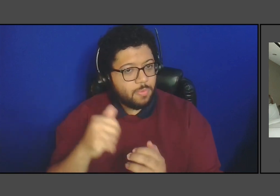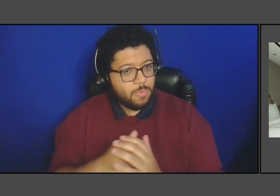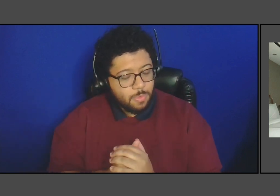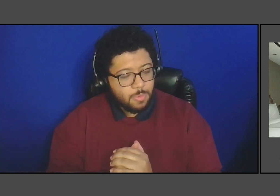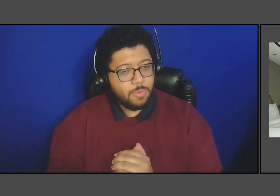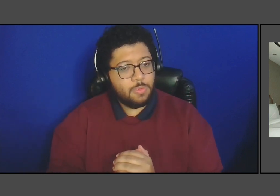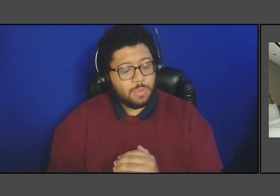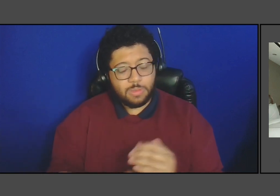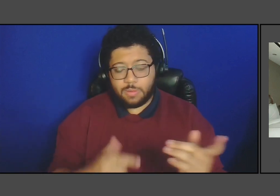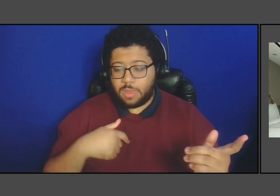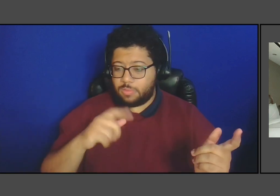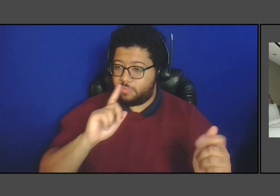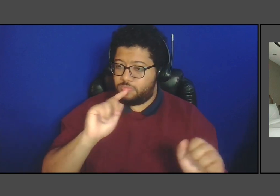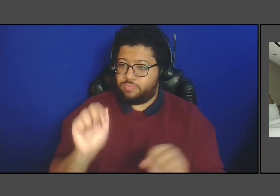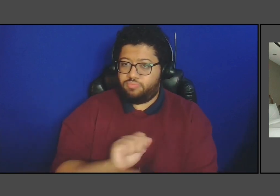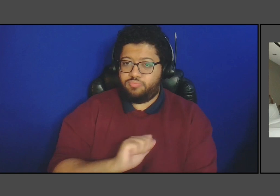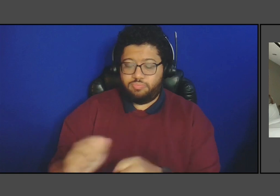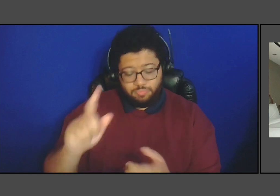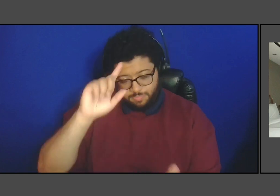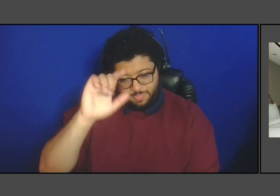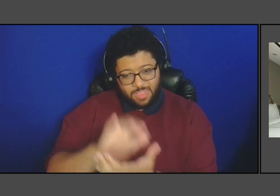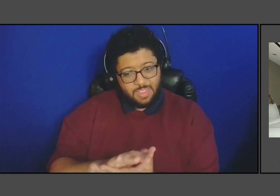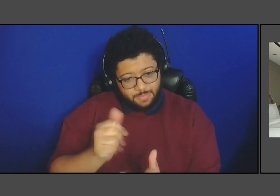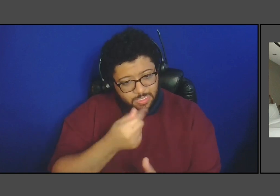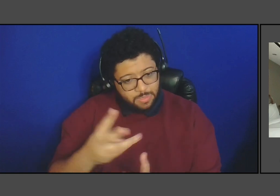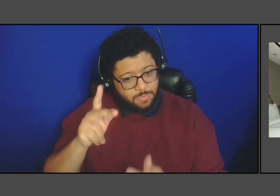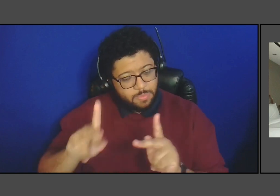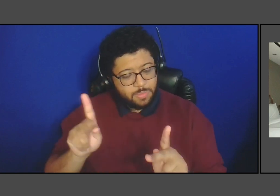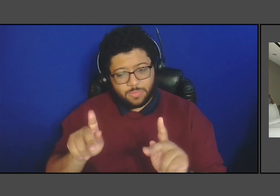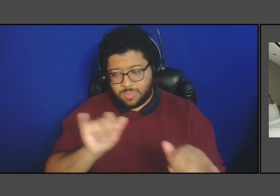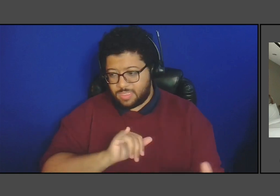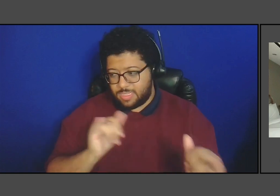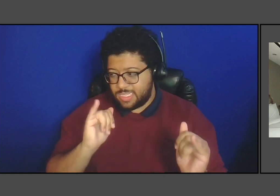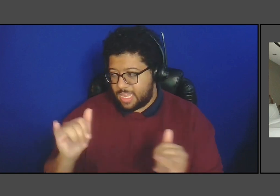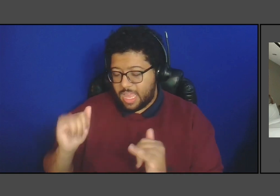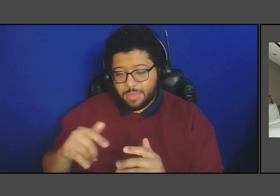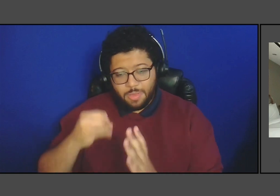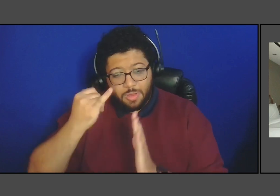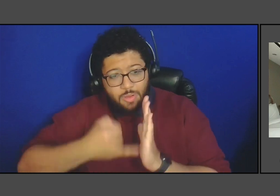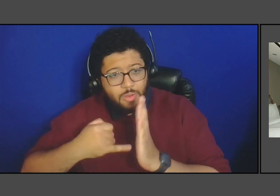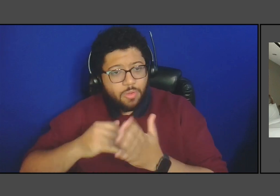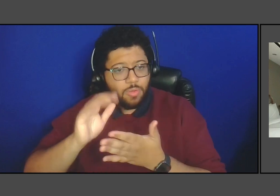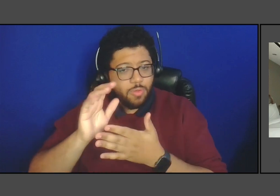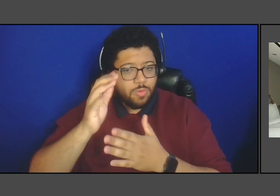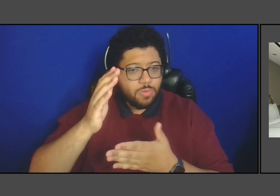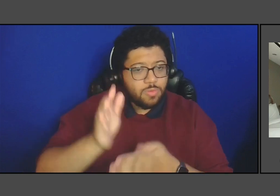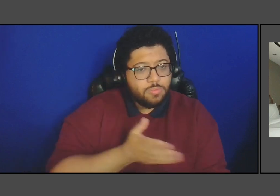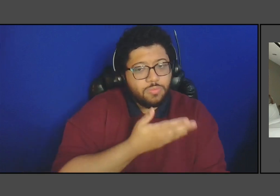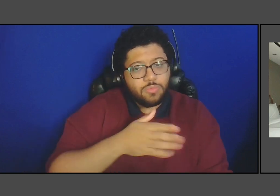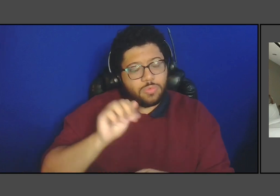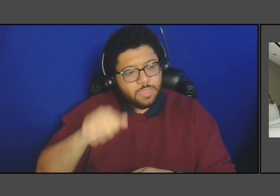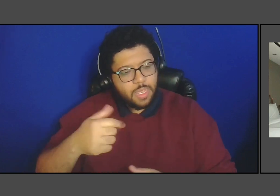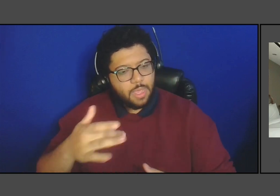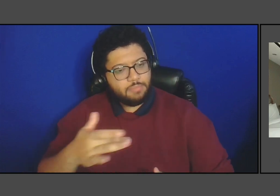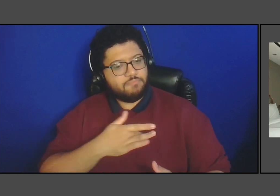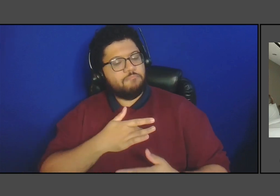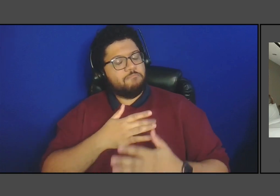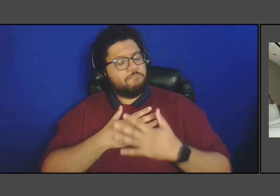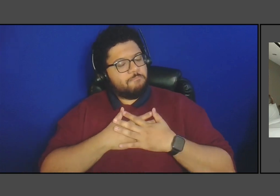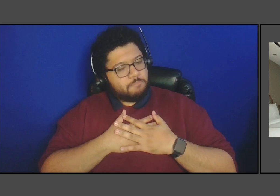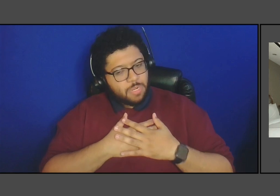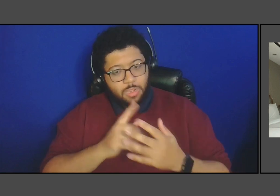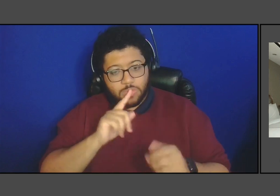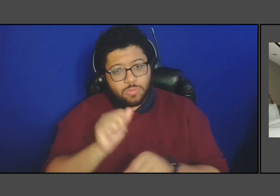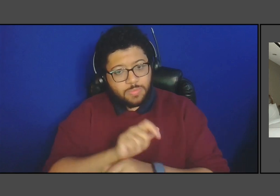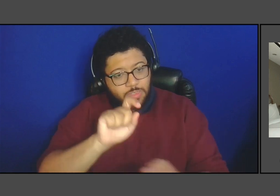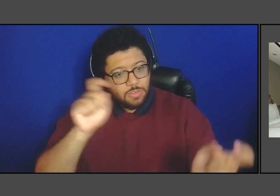know like a lot of people for a long time, that arts and music, that it can move people, it can make change, and